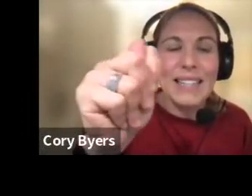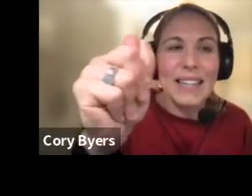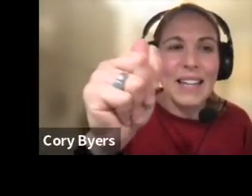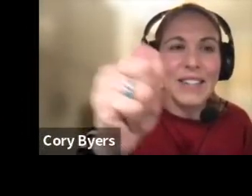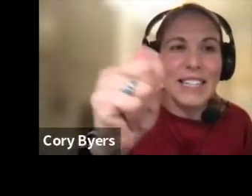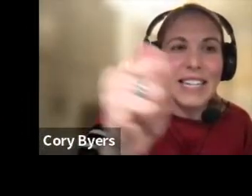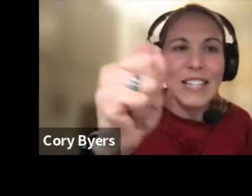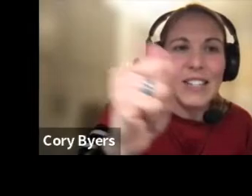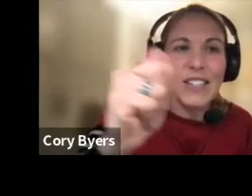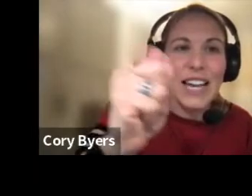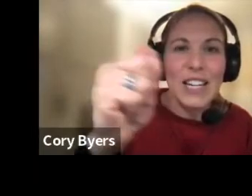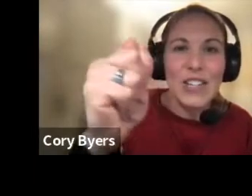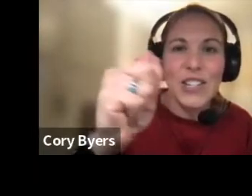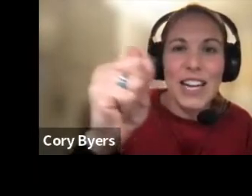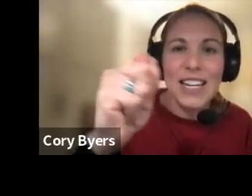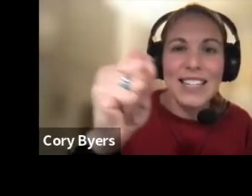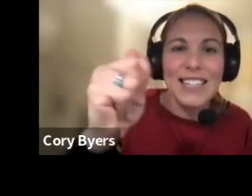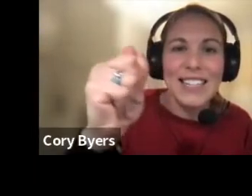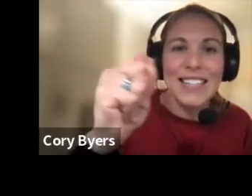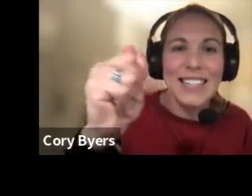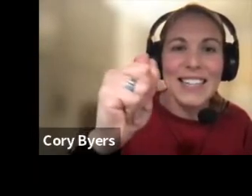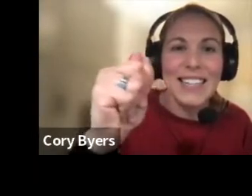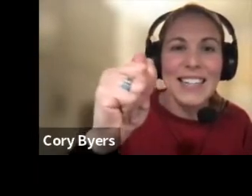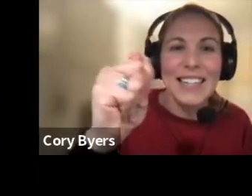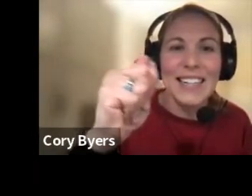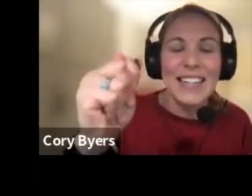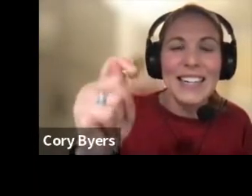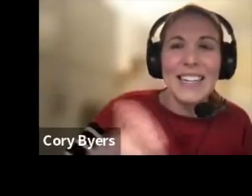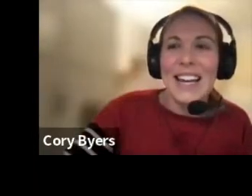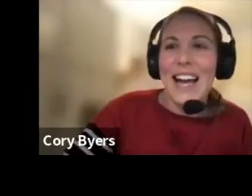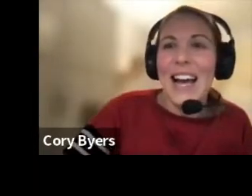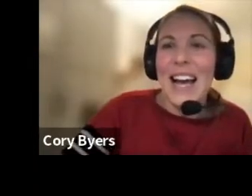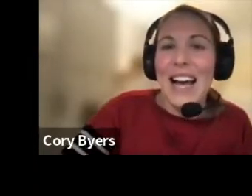potty is the letter T and you just kind of shake,